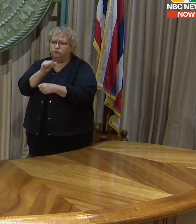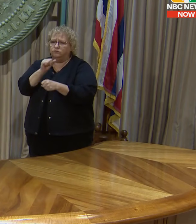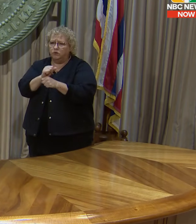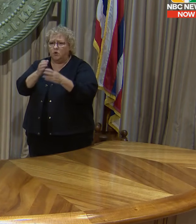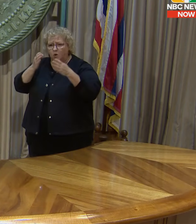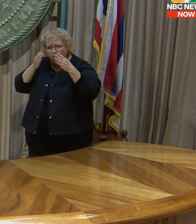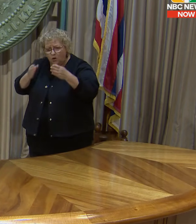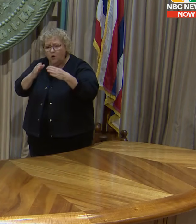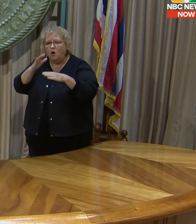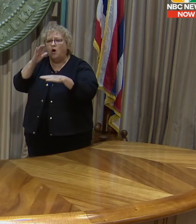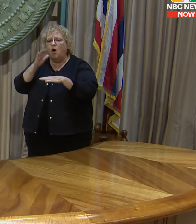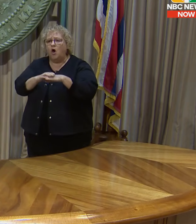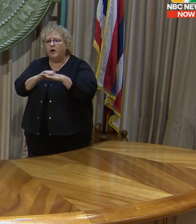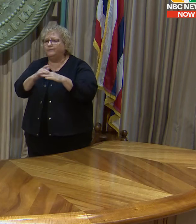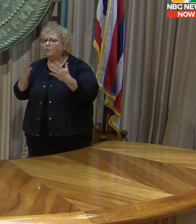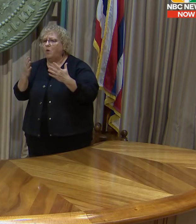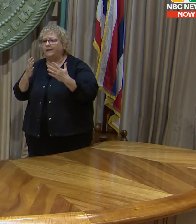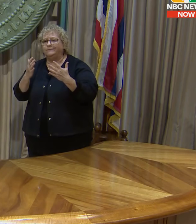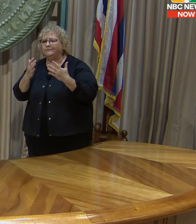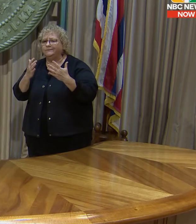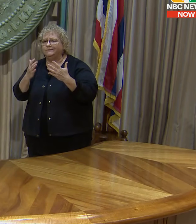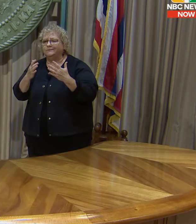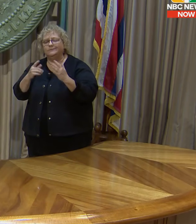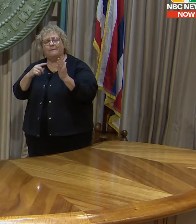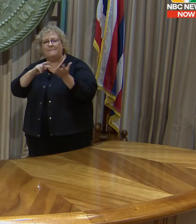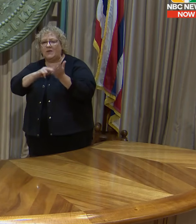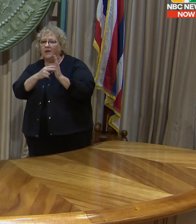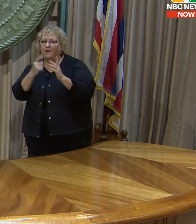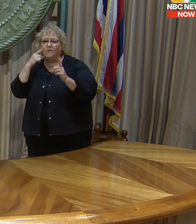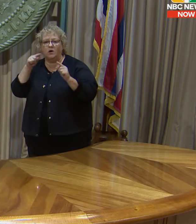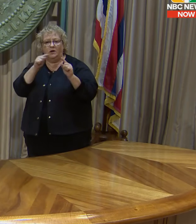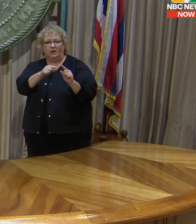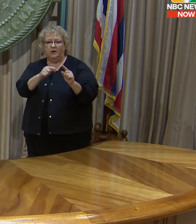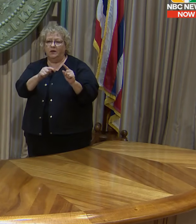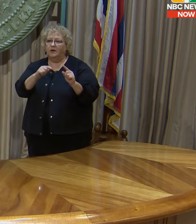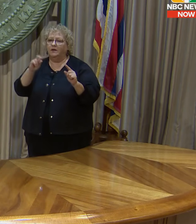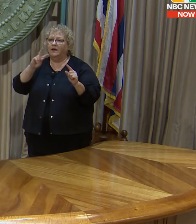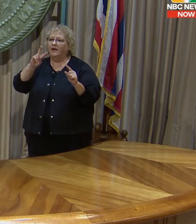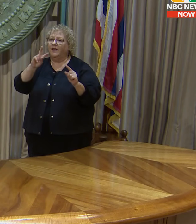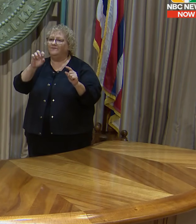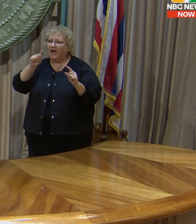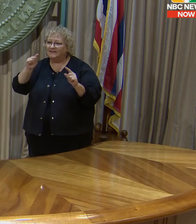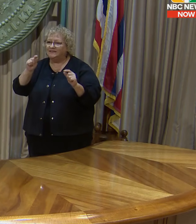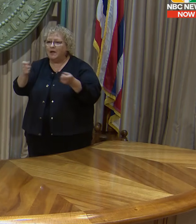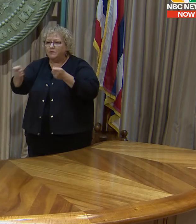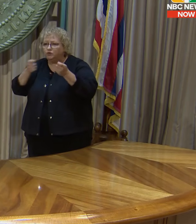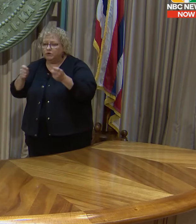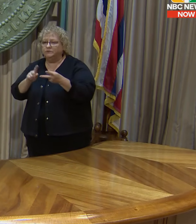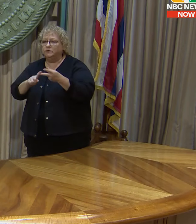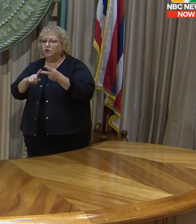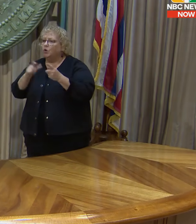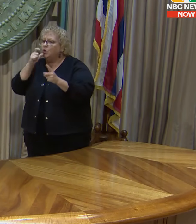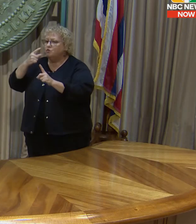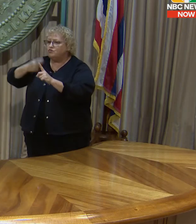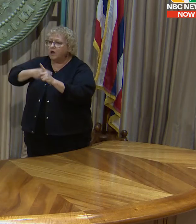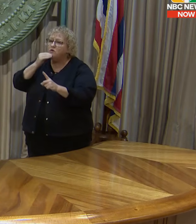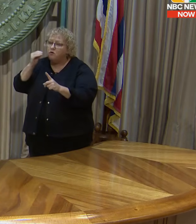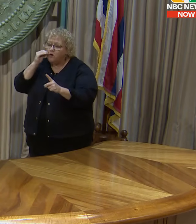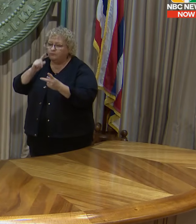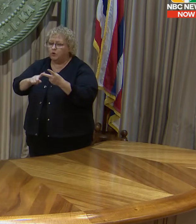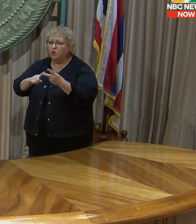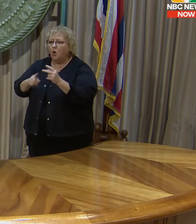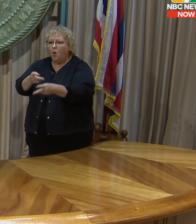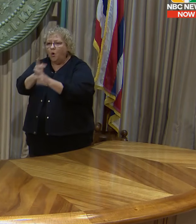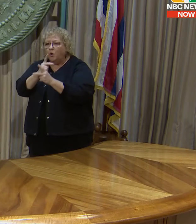the bill, from what its implications are for the VA, to renters and homeowners, to